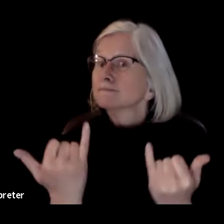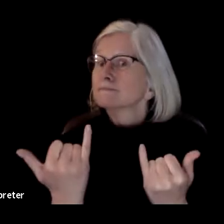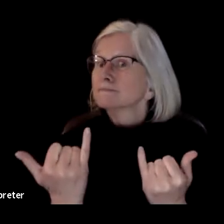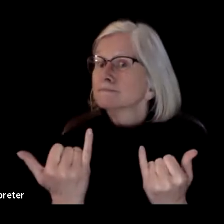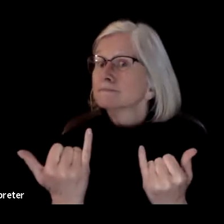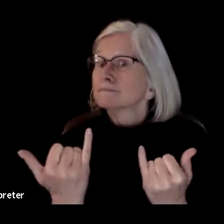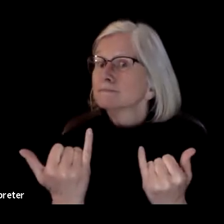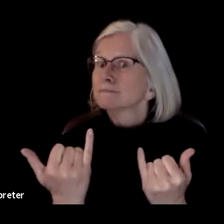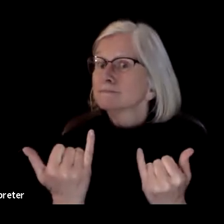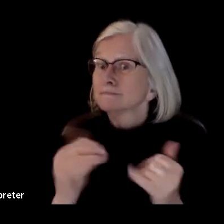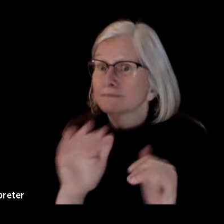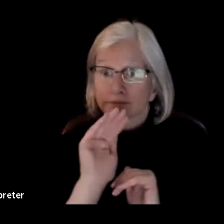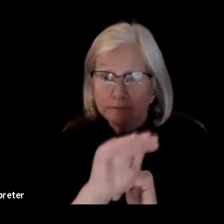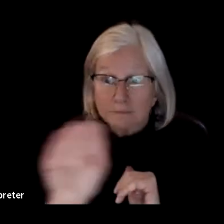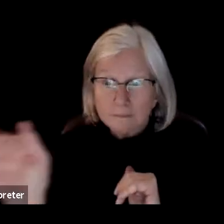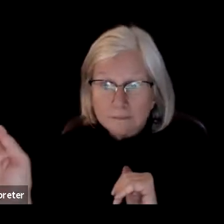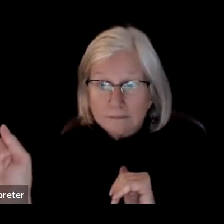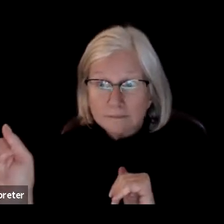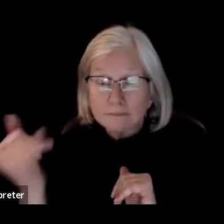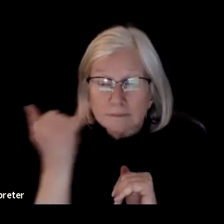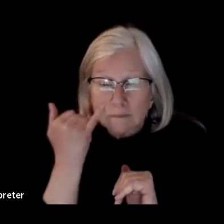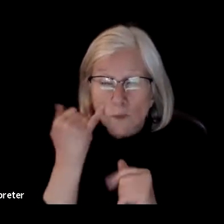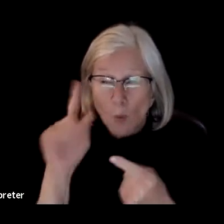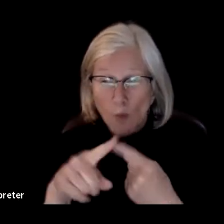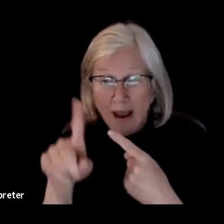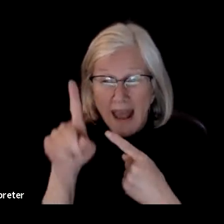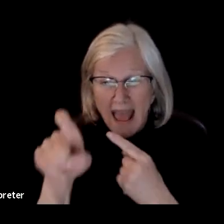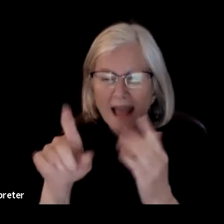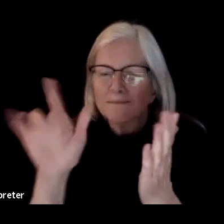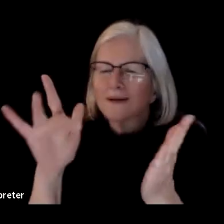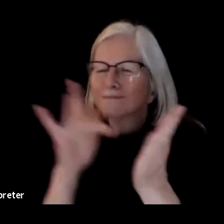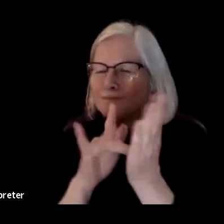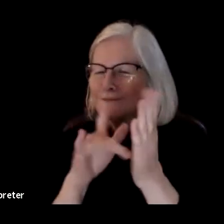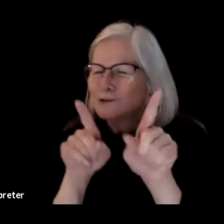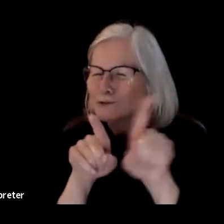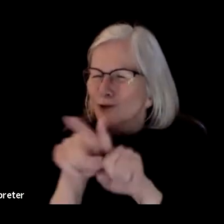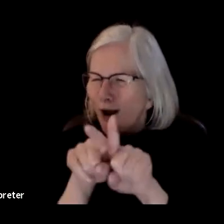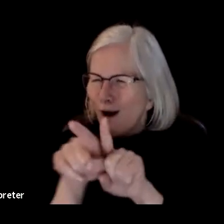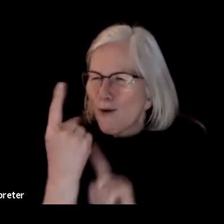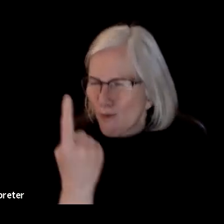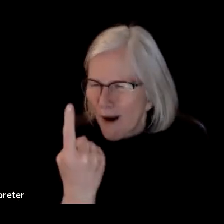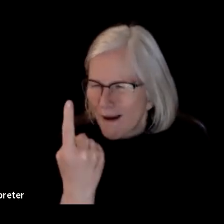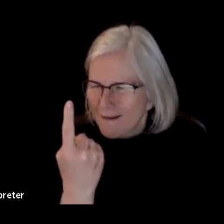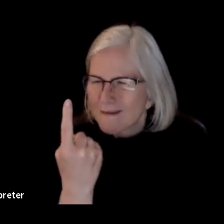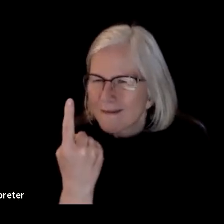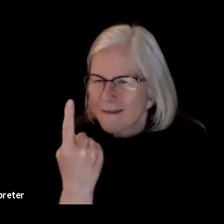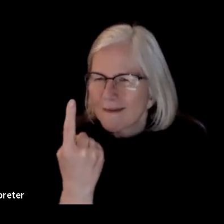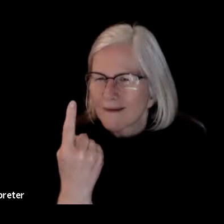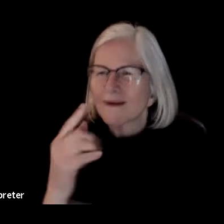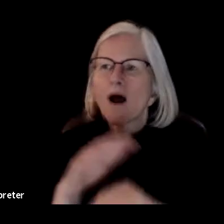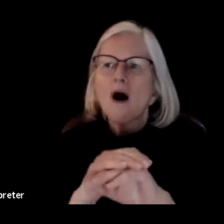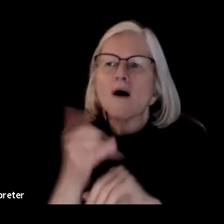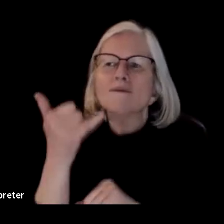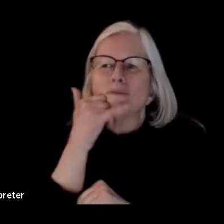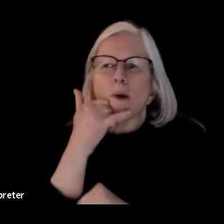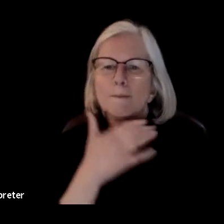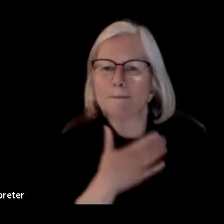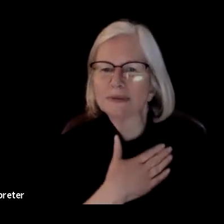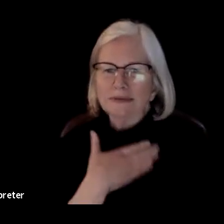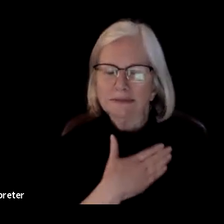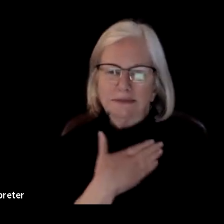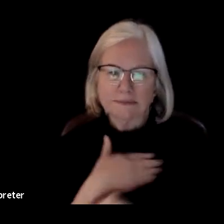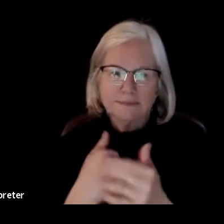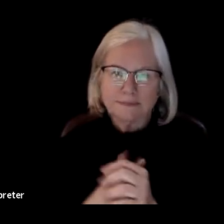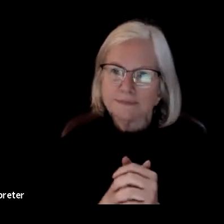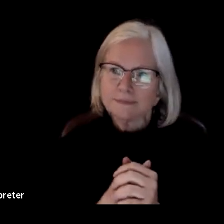in order to ask a question, press *1, then the number *1 on your telephone keypad. Okay, so we have your first